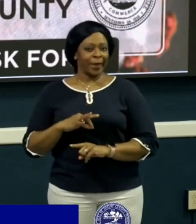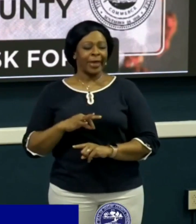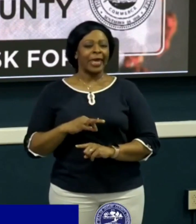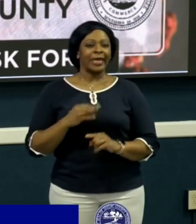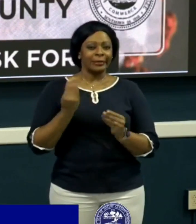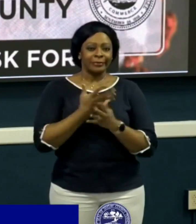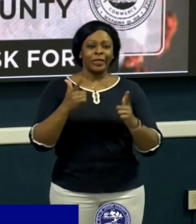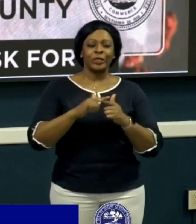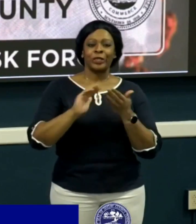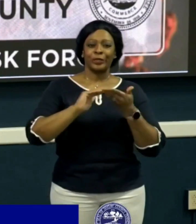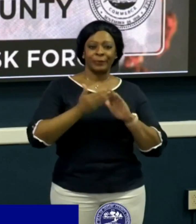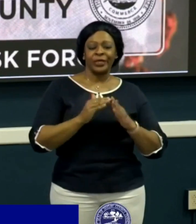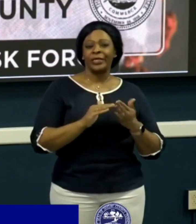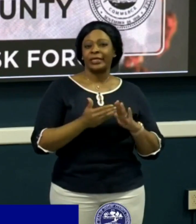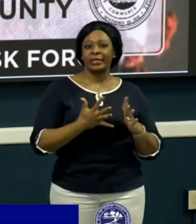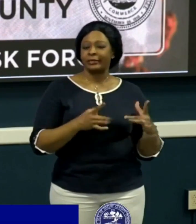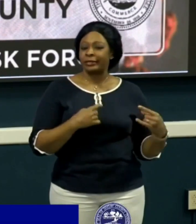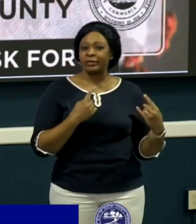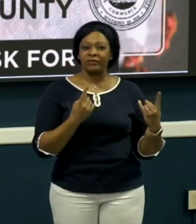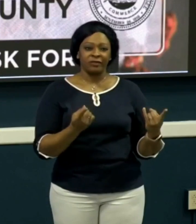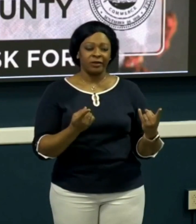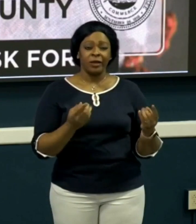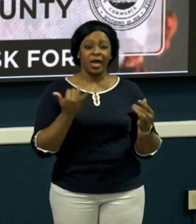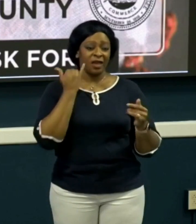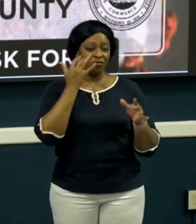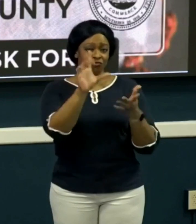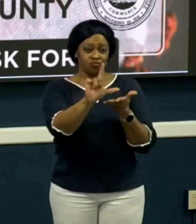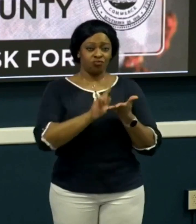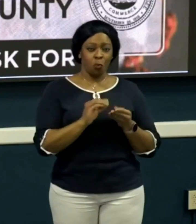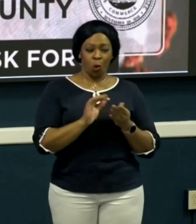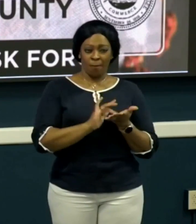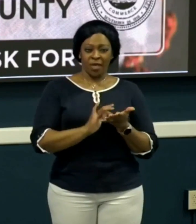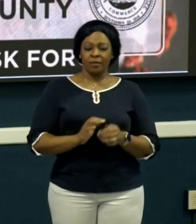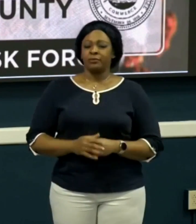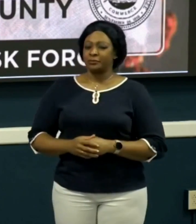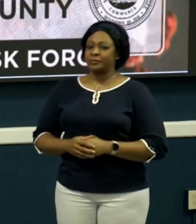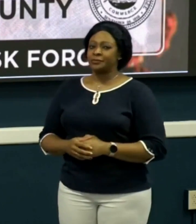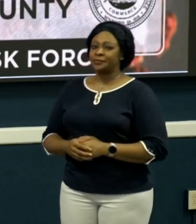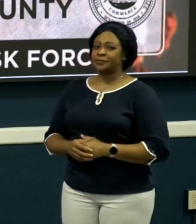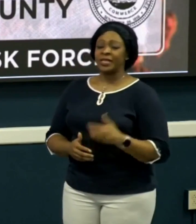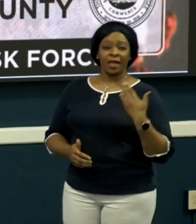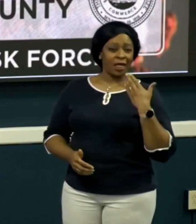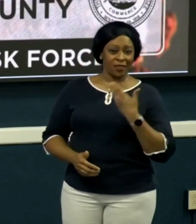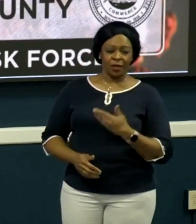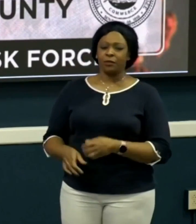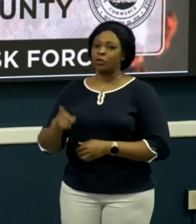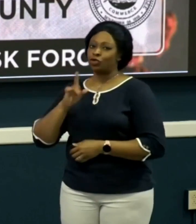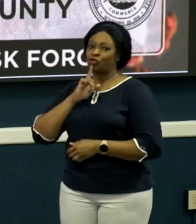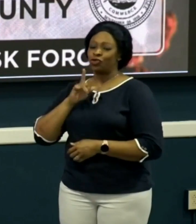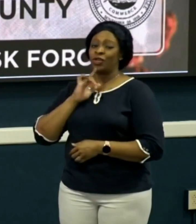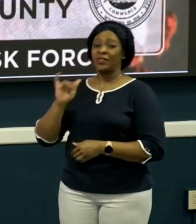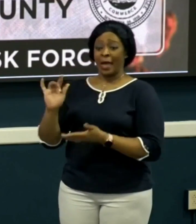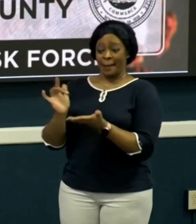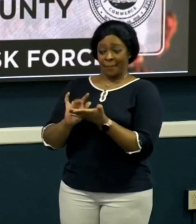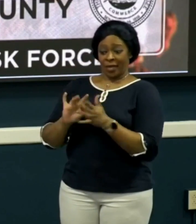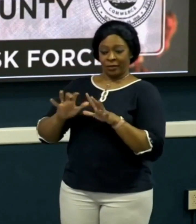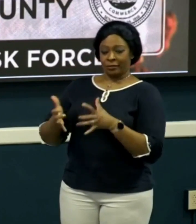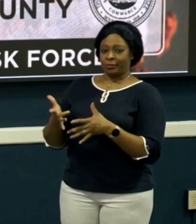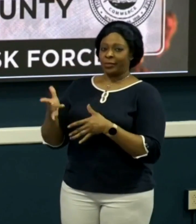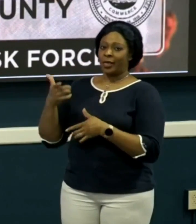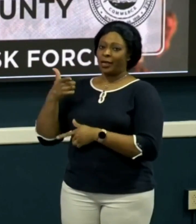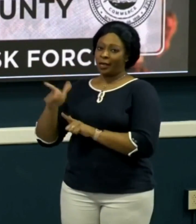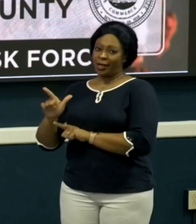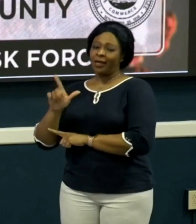the efficacy of it in treating COVID-19 and the benefits that it could bring to the community here with more supply? Thanks. I will leave the medicine to Dr.